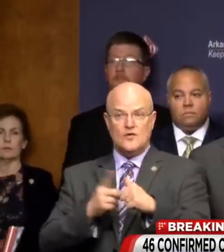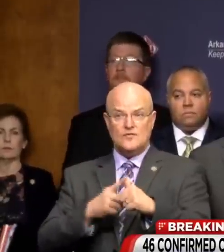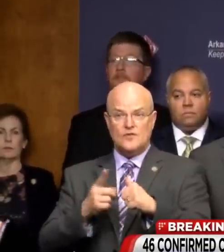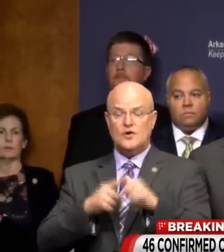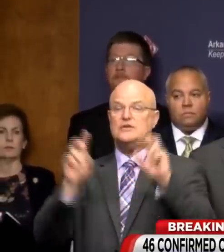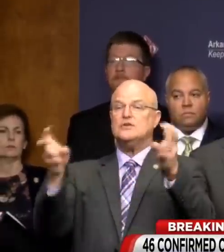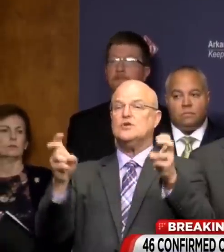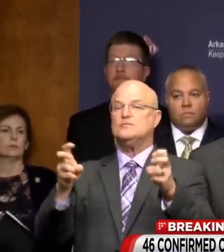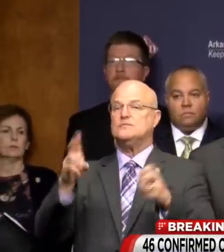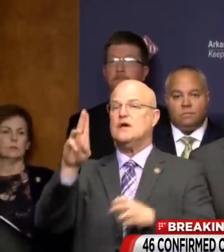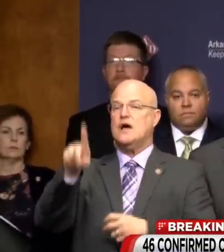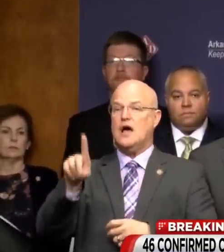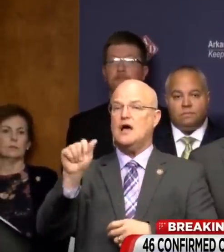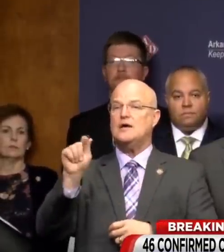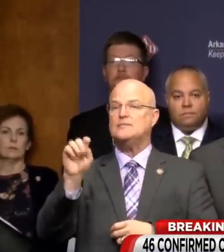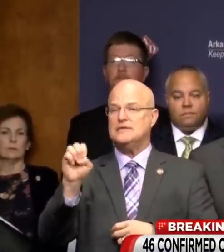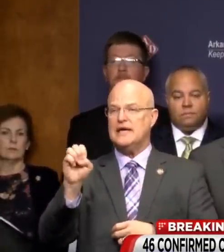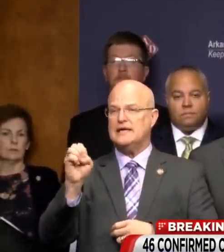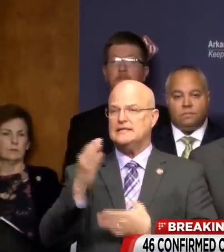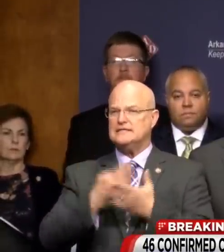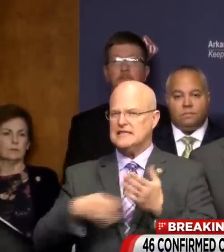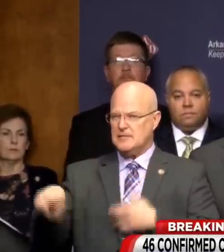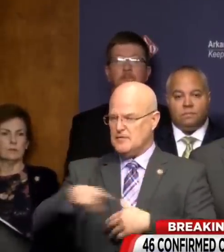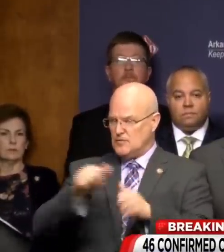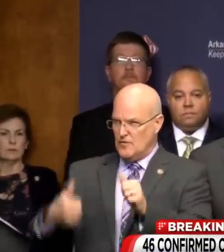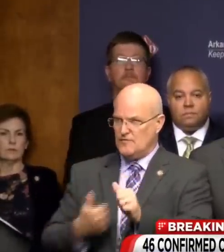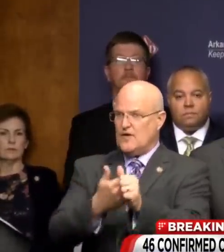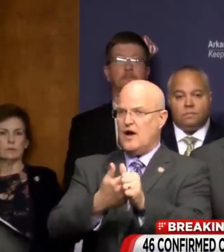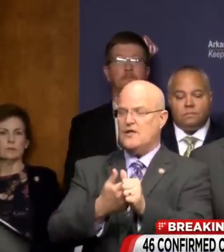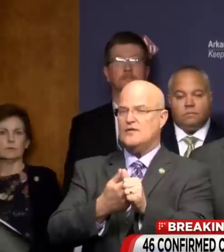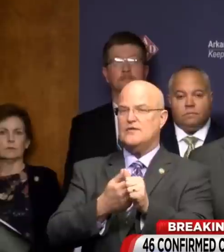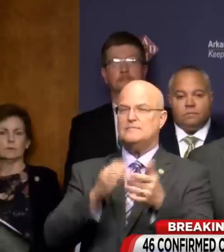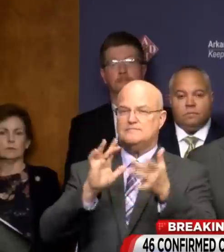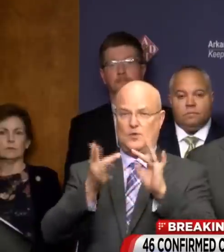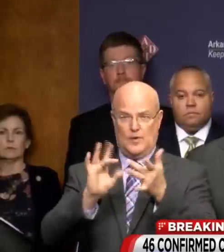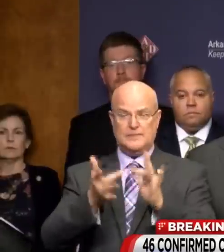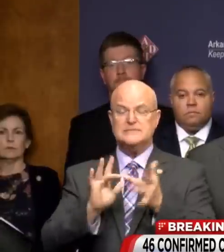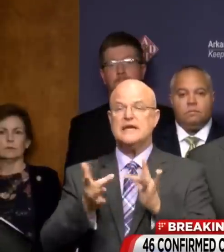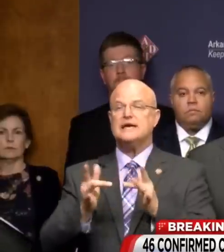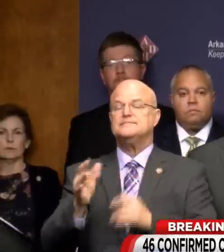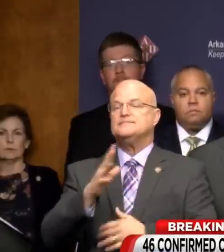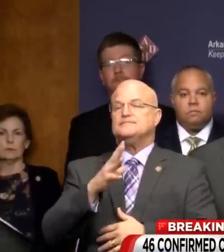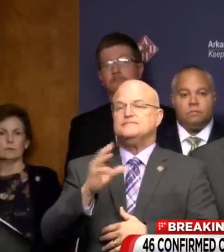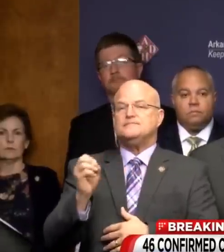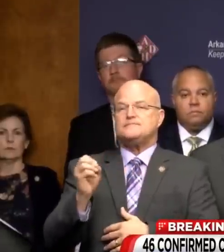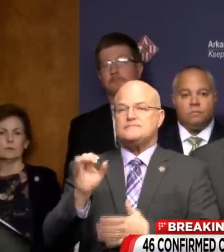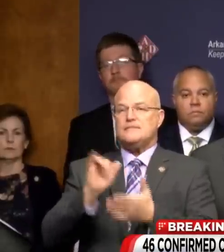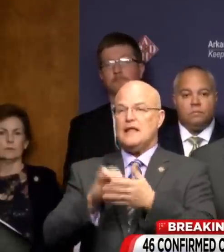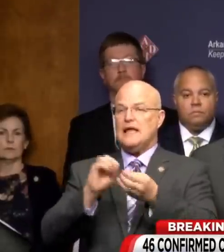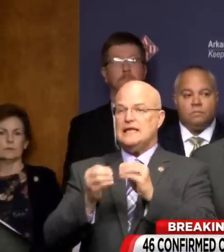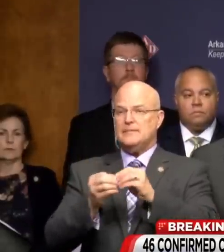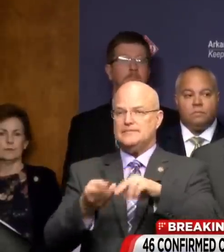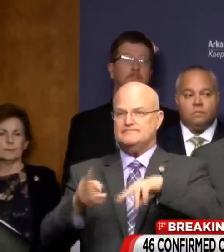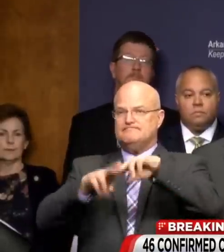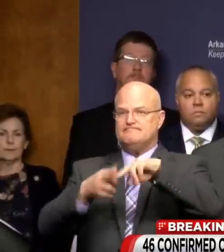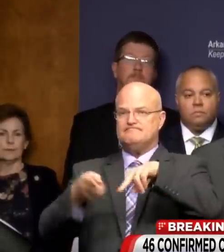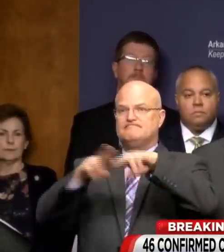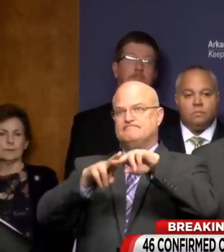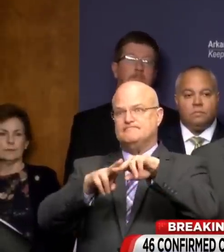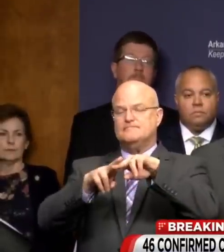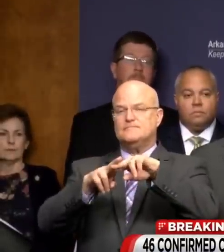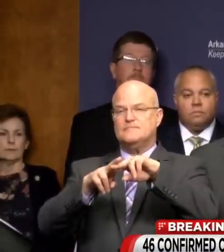First, in terms of an update, some of you follow the public website, and that number has increased